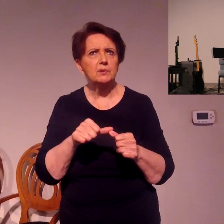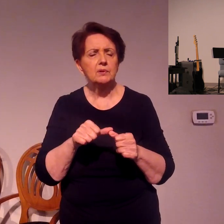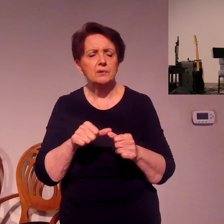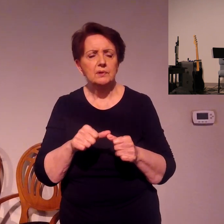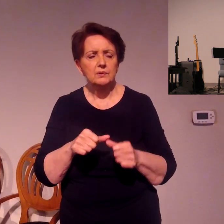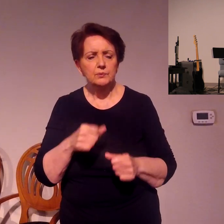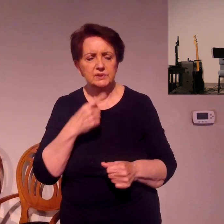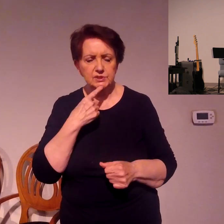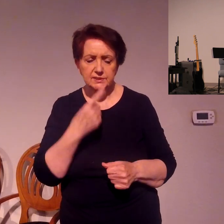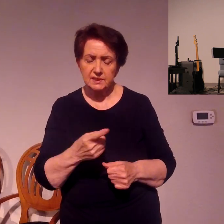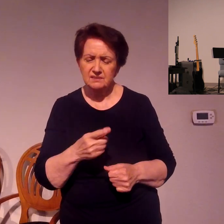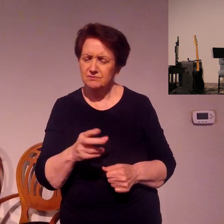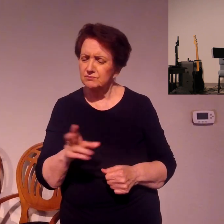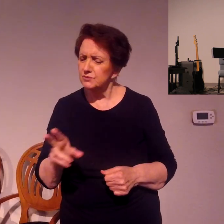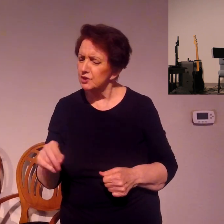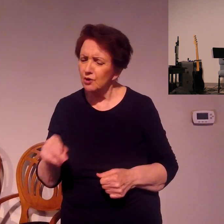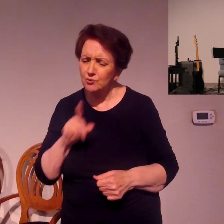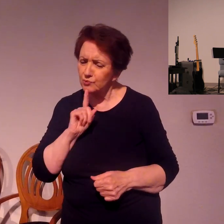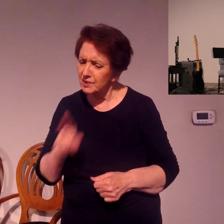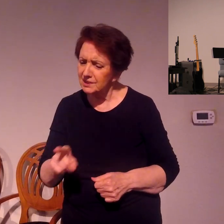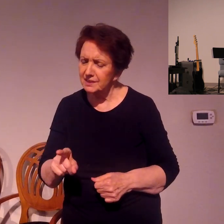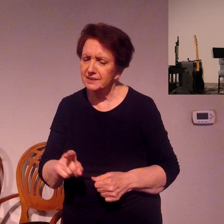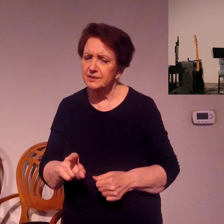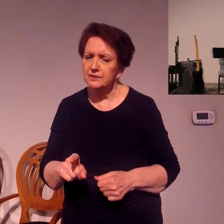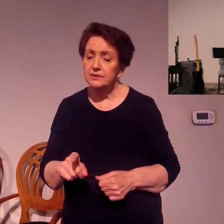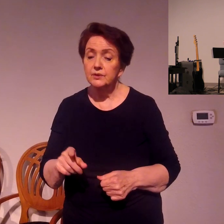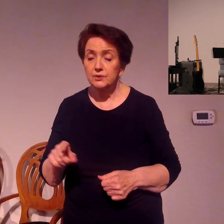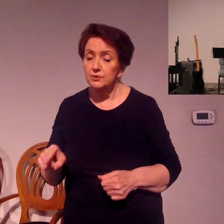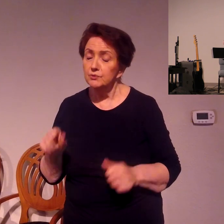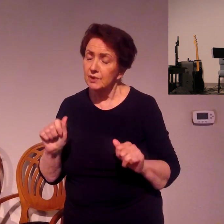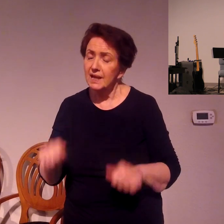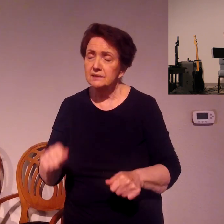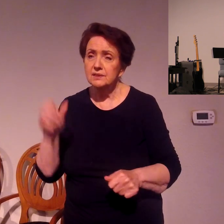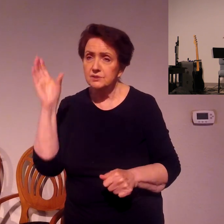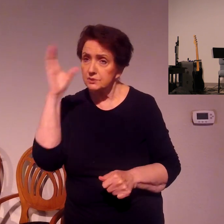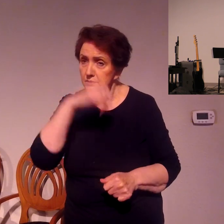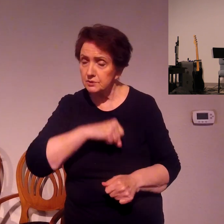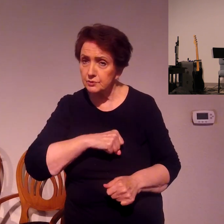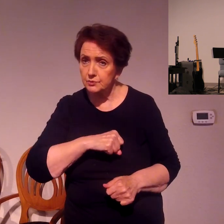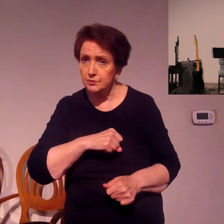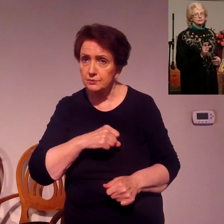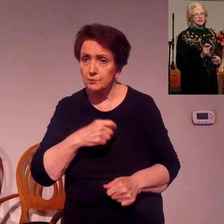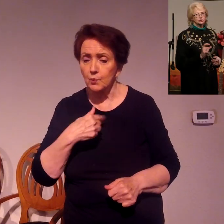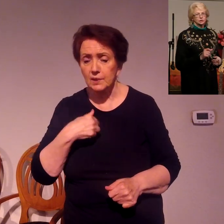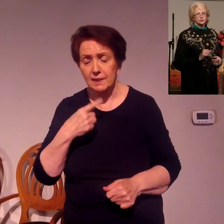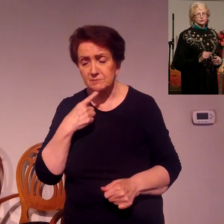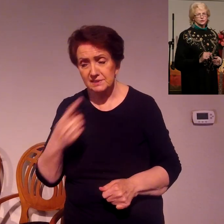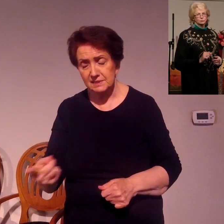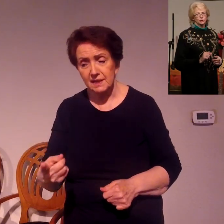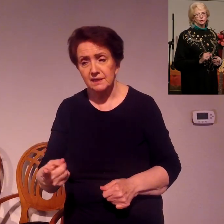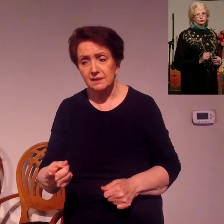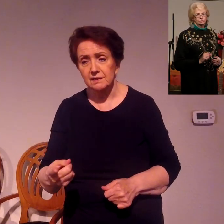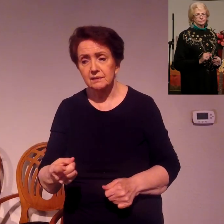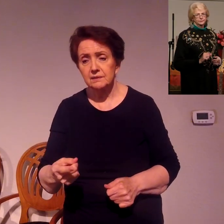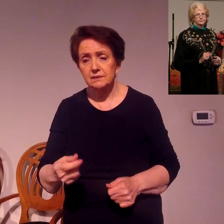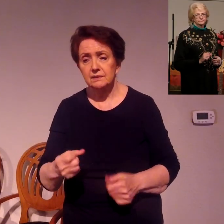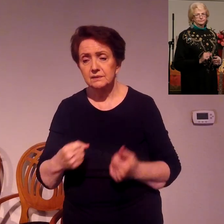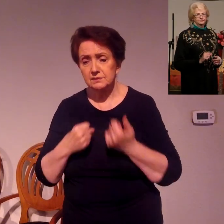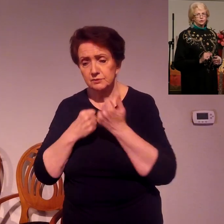to me, no, really, you can assume that what I'm saying to you, my intention is to support